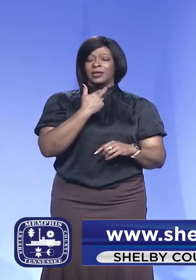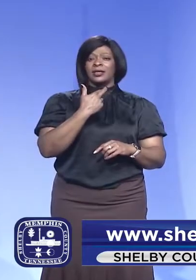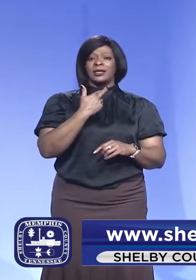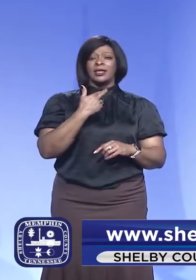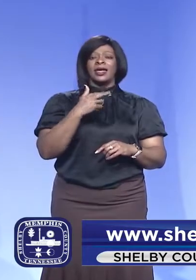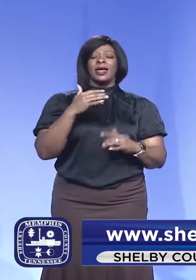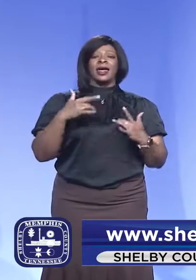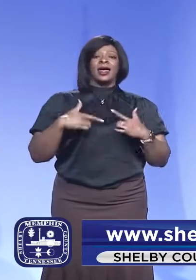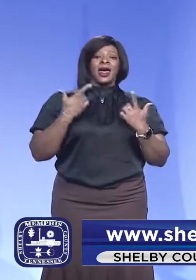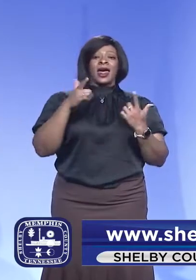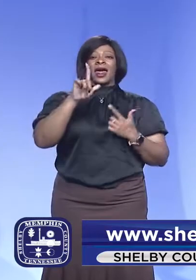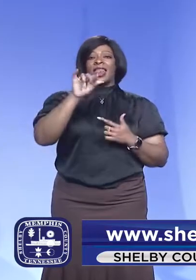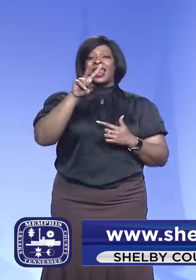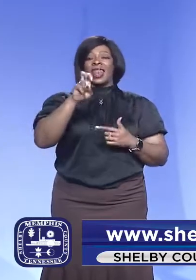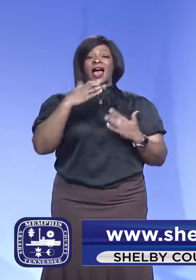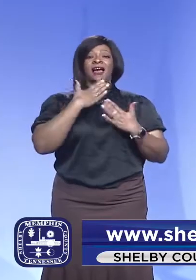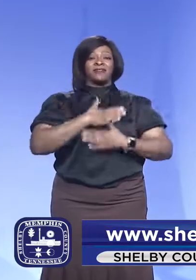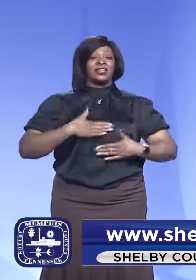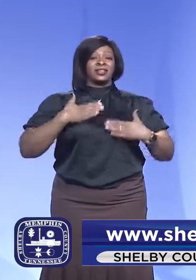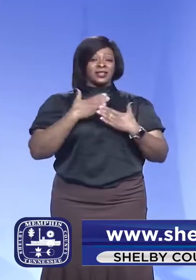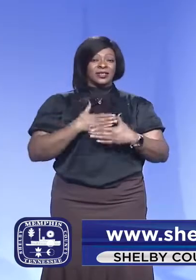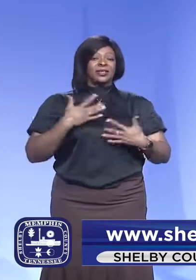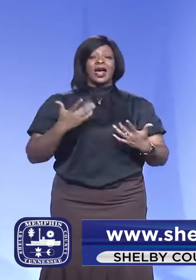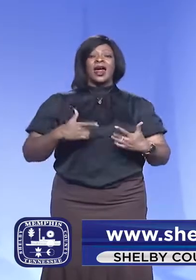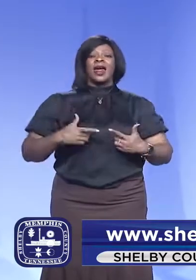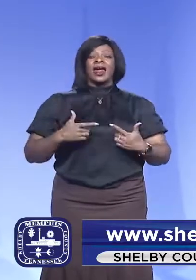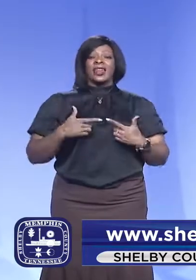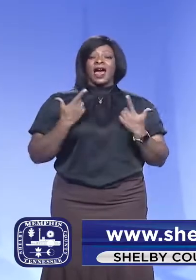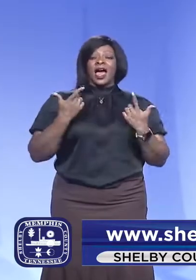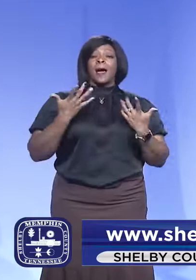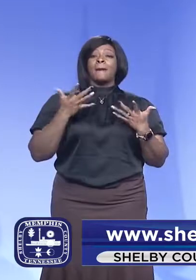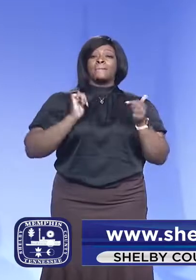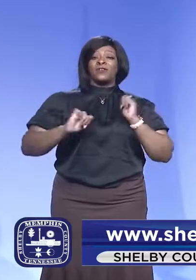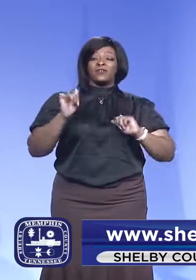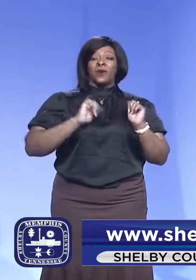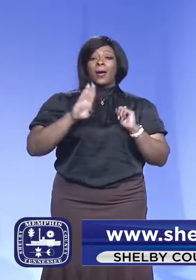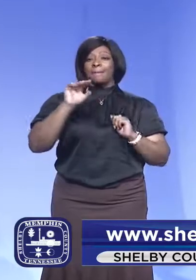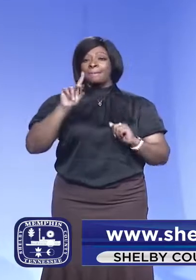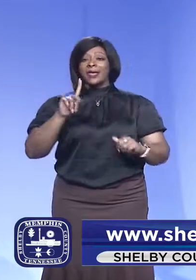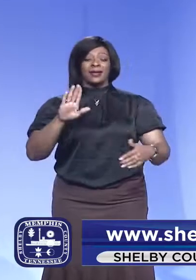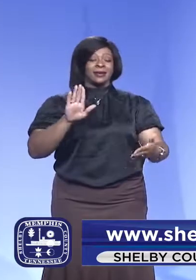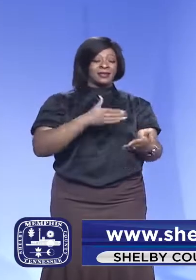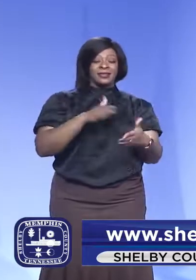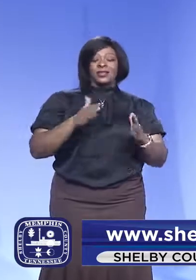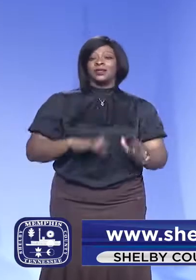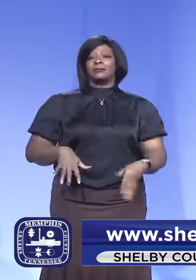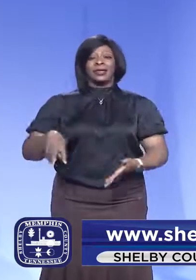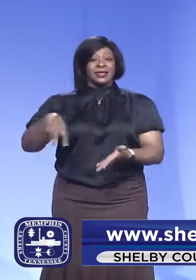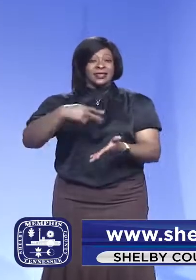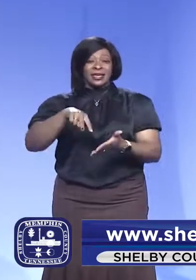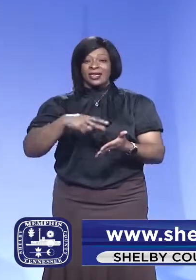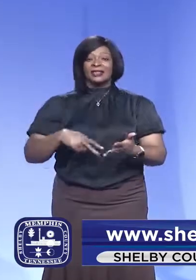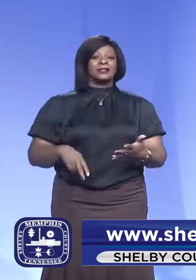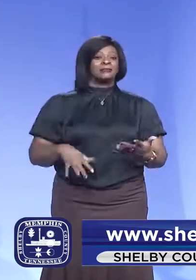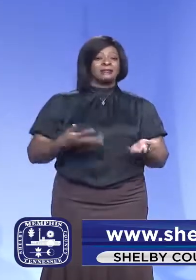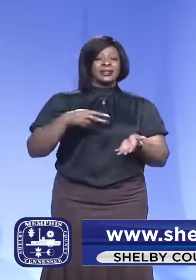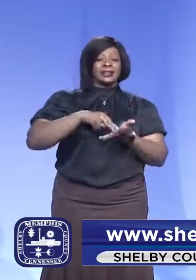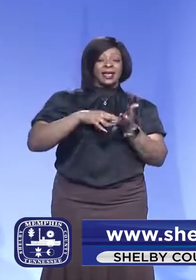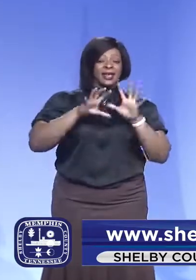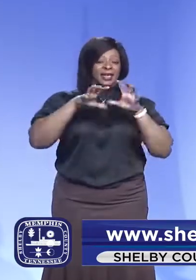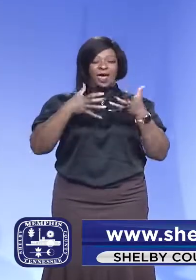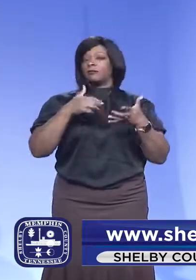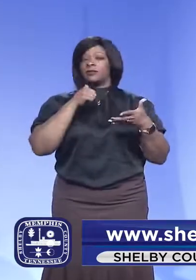live entertainment and live performances are not allowed. No dancing, standing, or